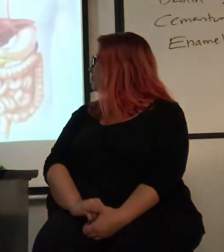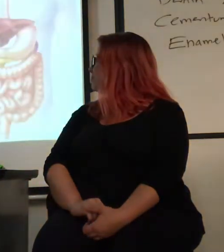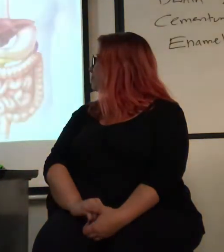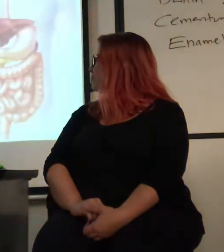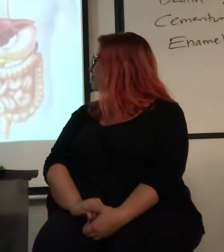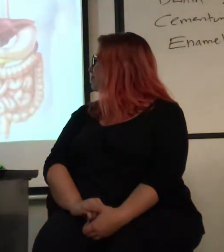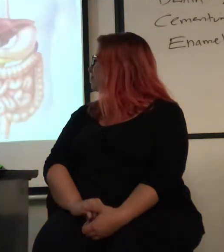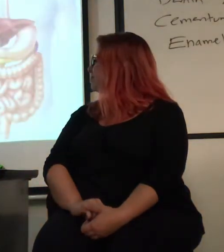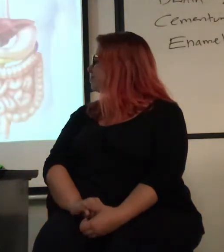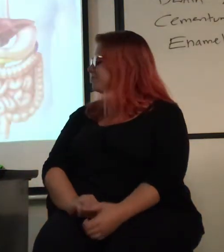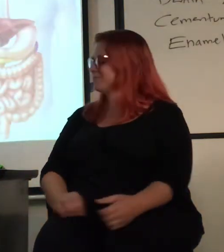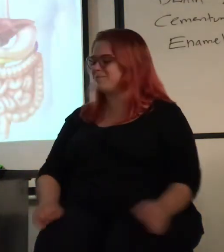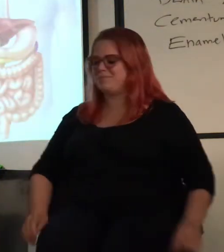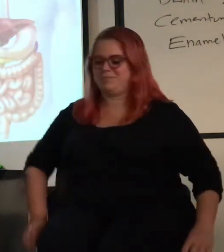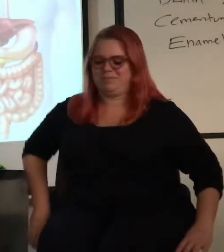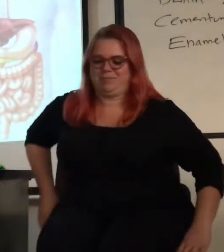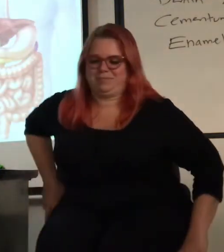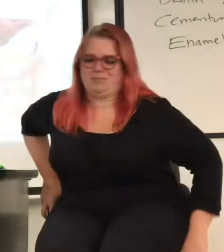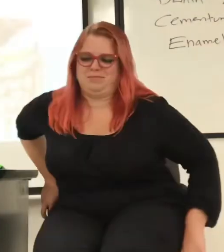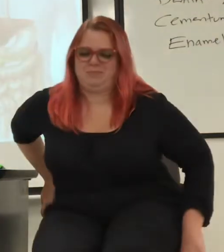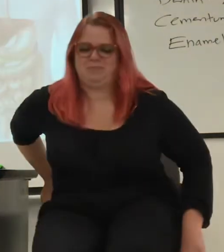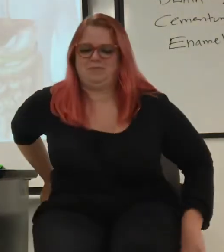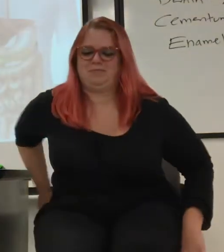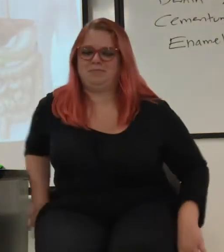I'll turn the lights back on.